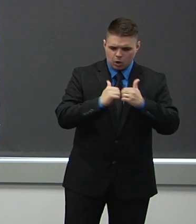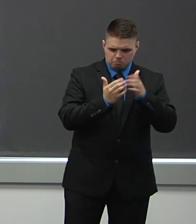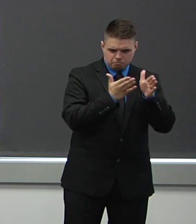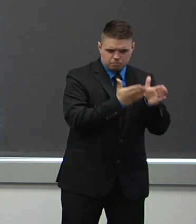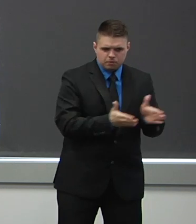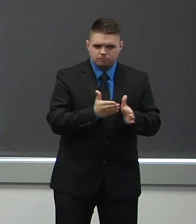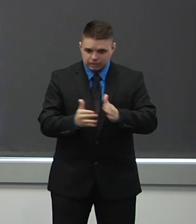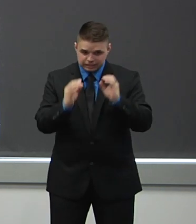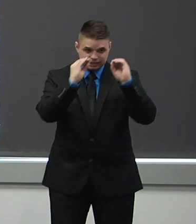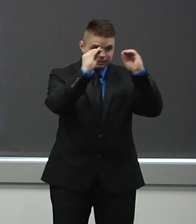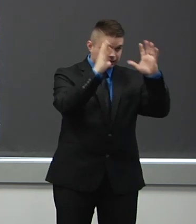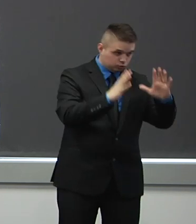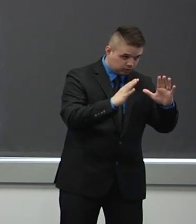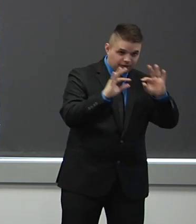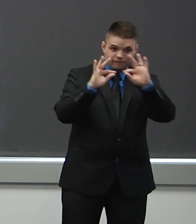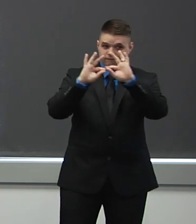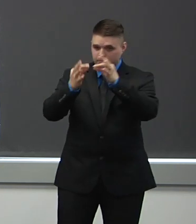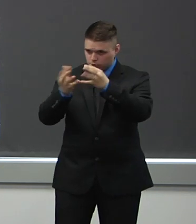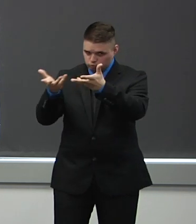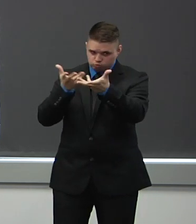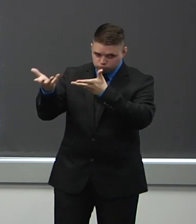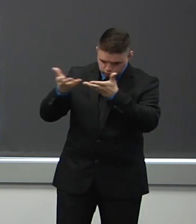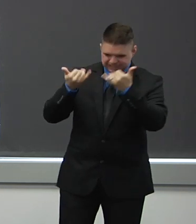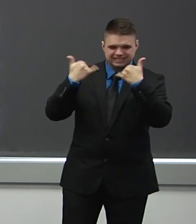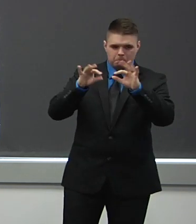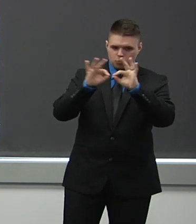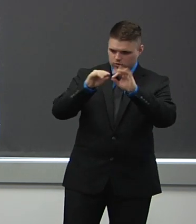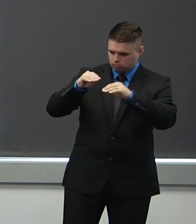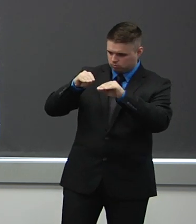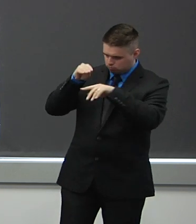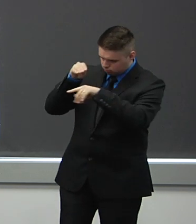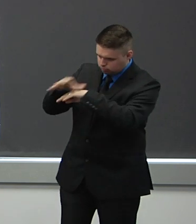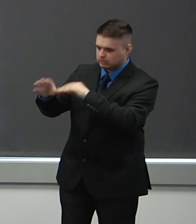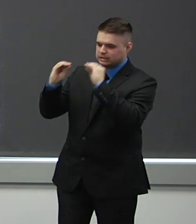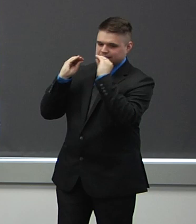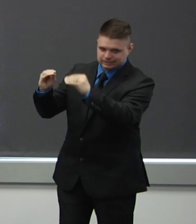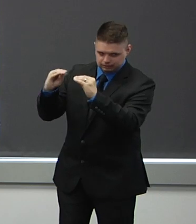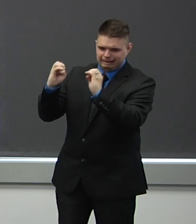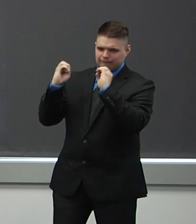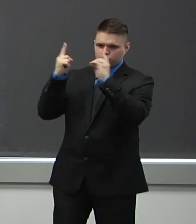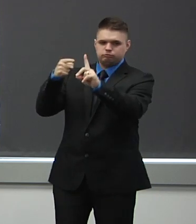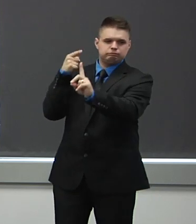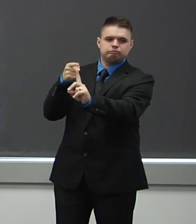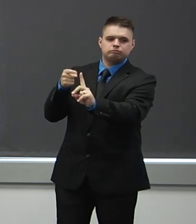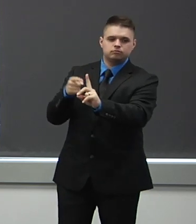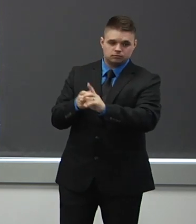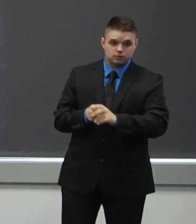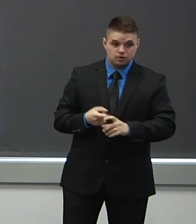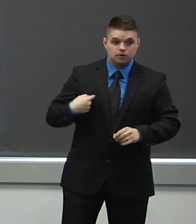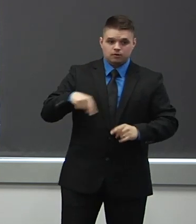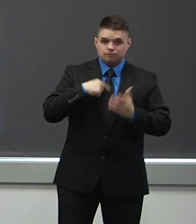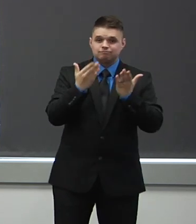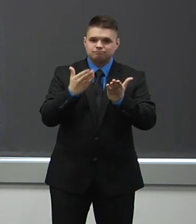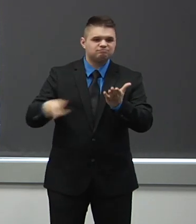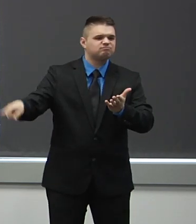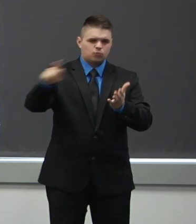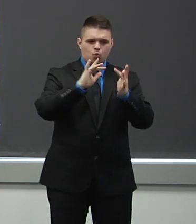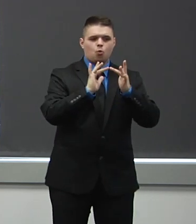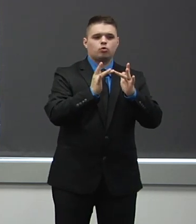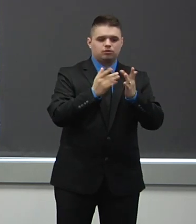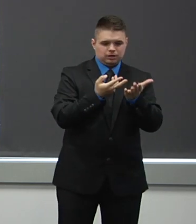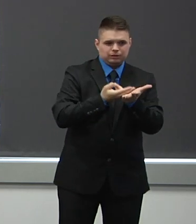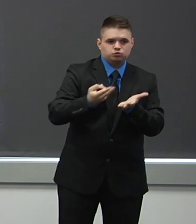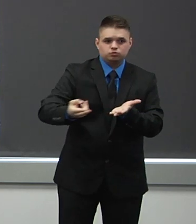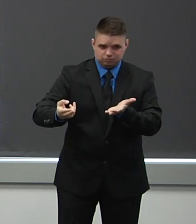and their families. And then we provided a lot of online resources, including what a sample schedule of a day of learning would look